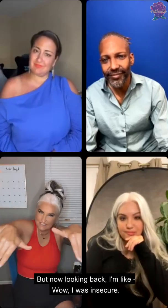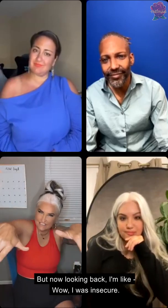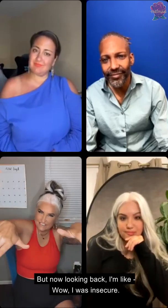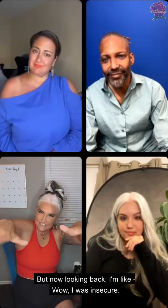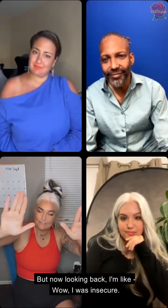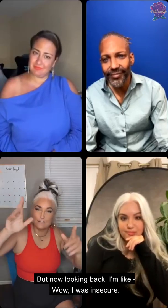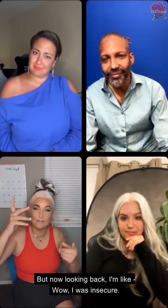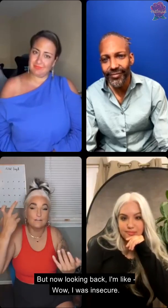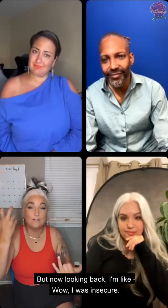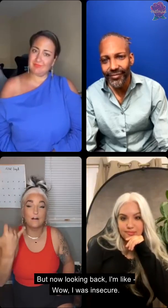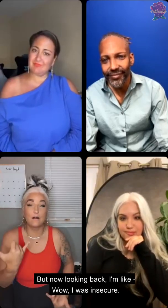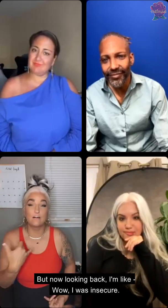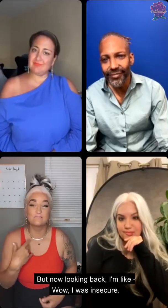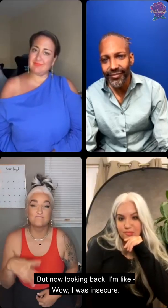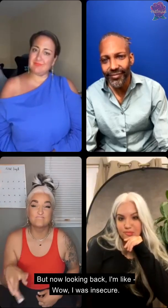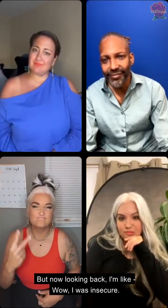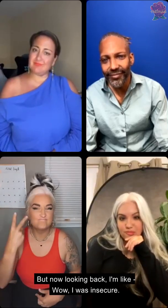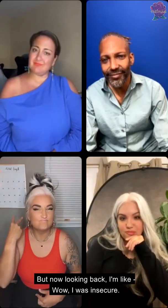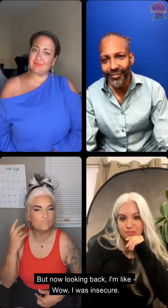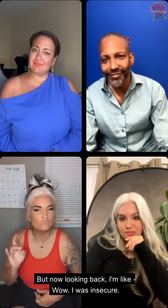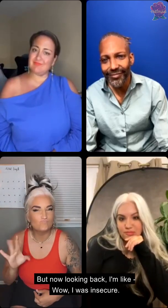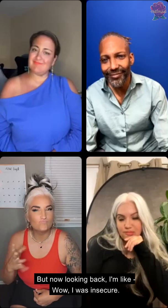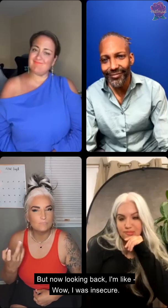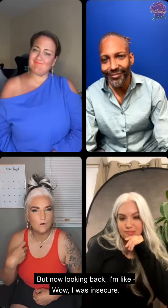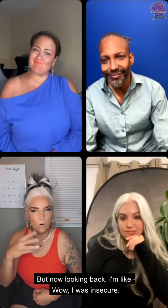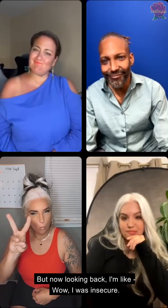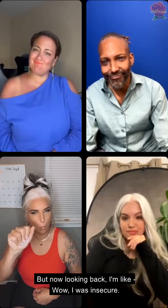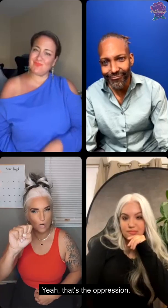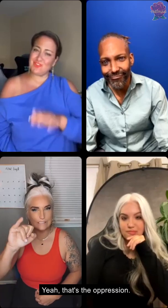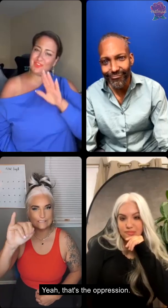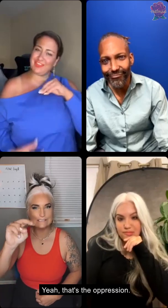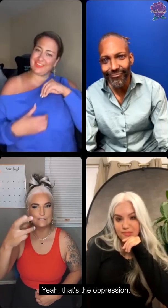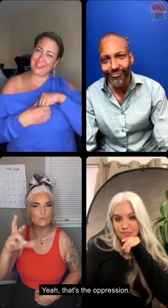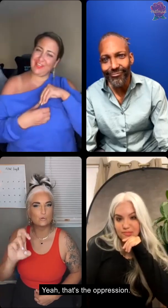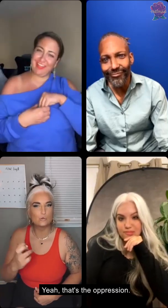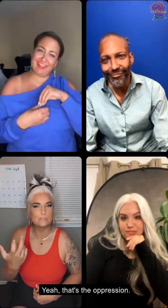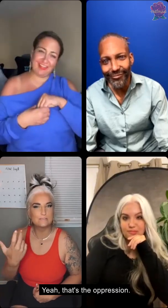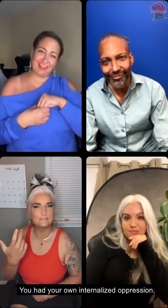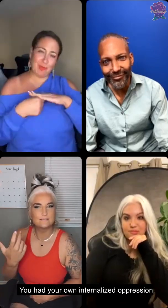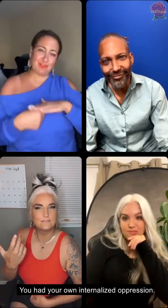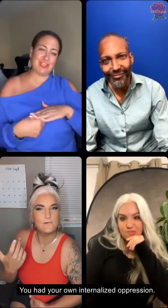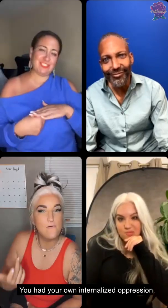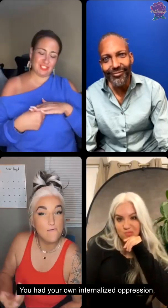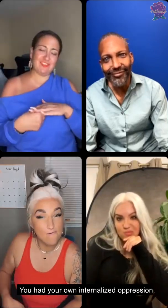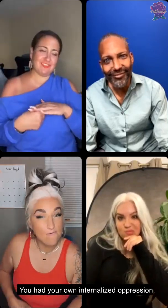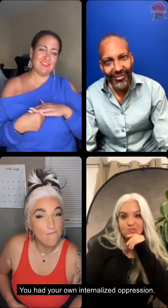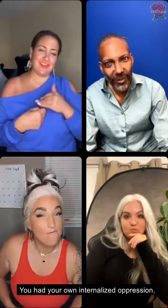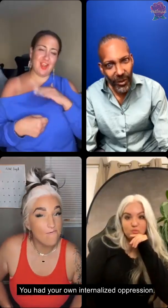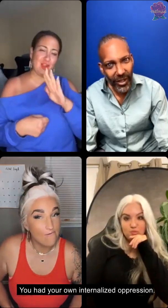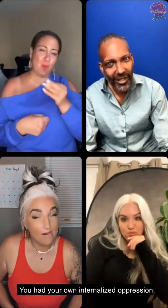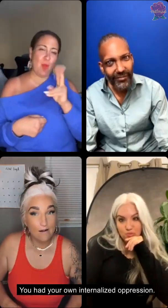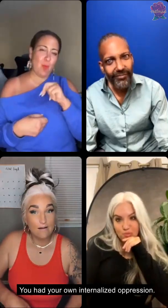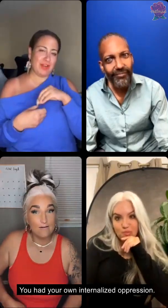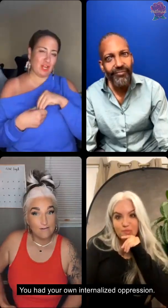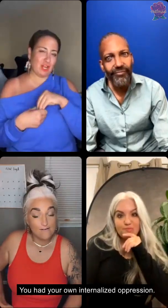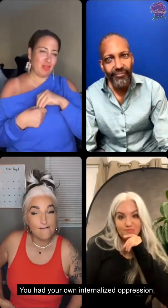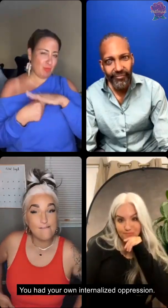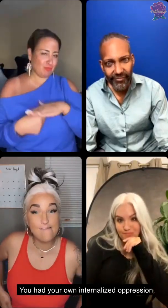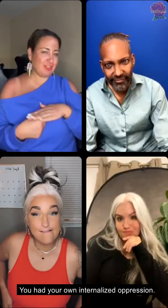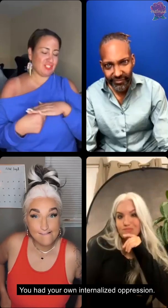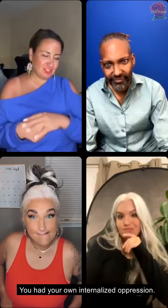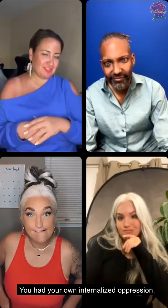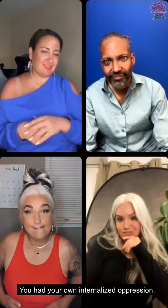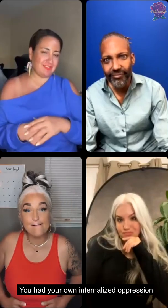away. But now, looking back, I'm like, wow, I was insecure. Yeah, it's that impression. You had your own